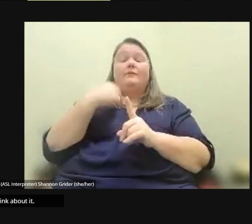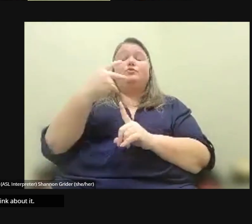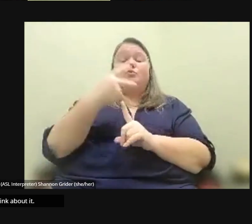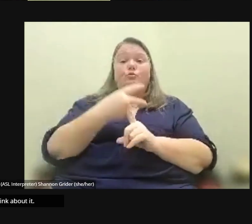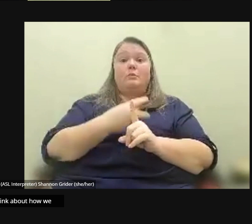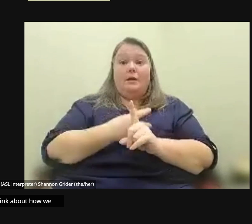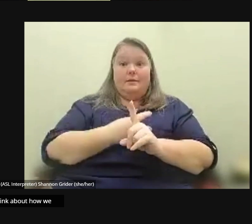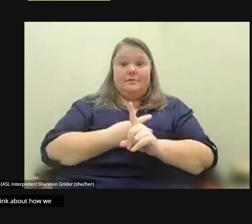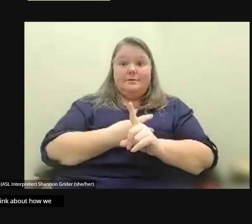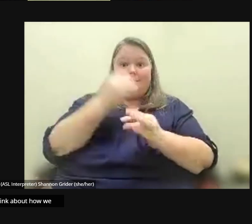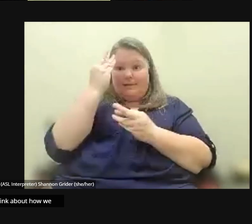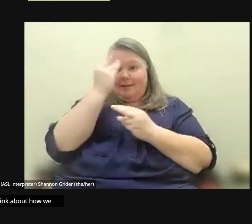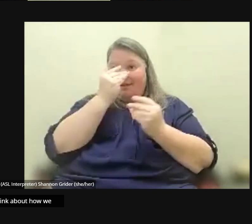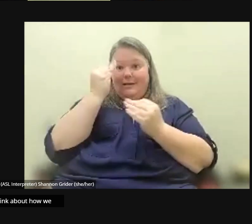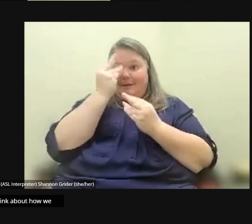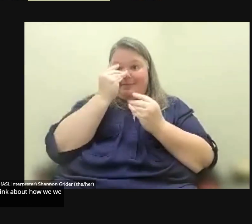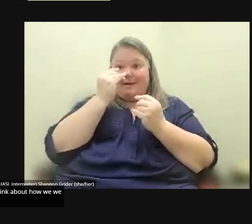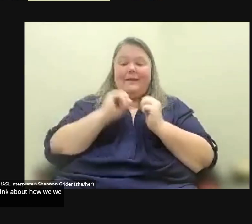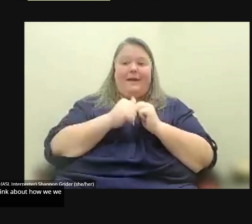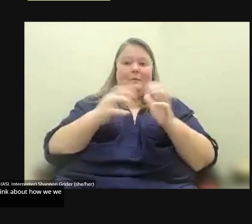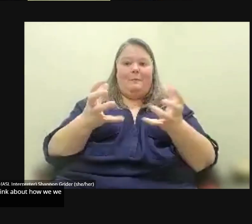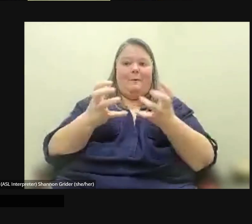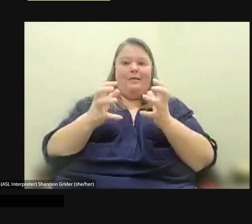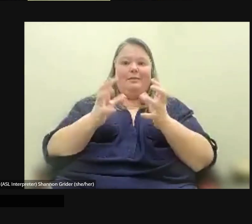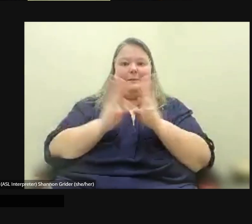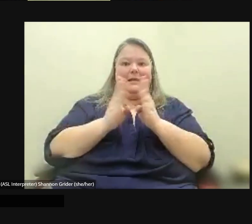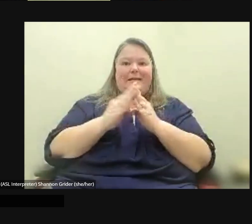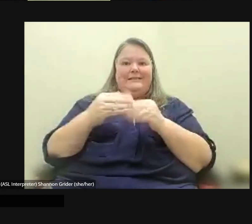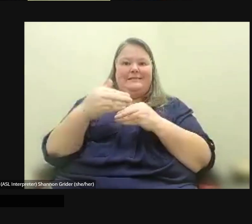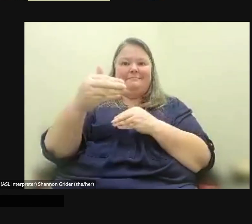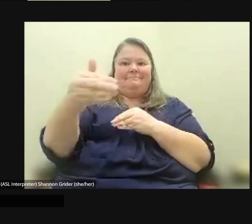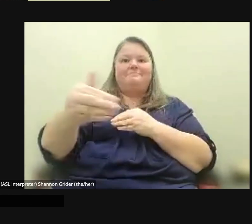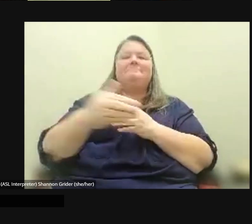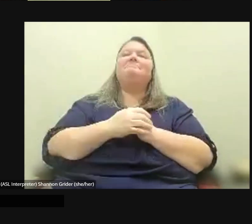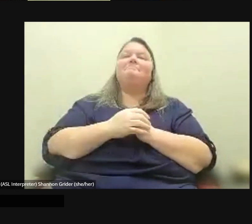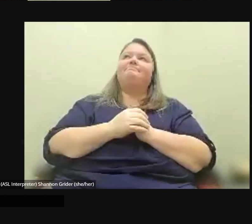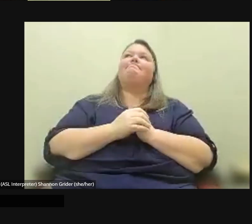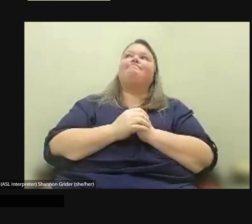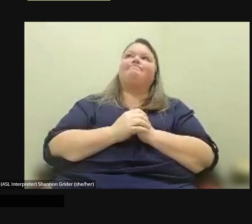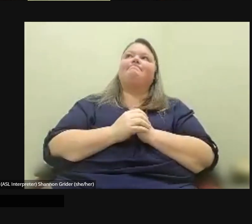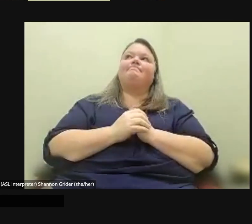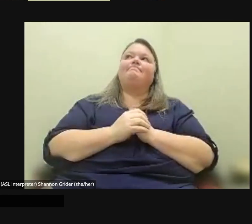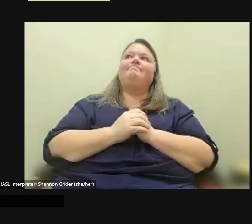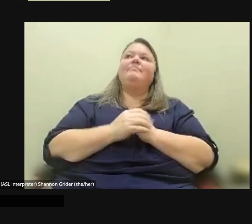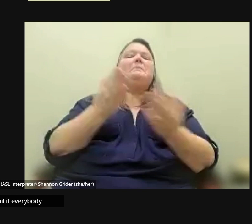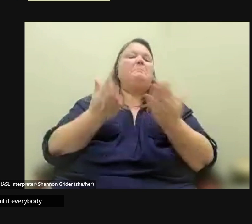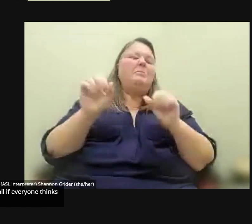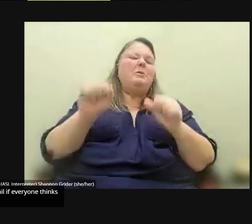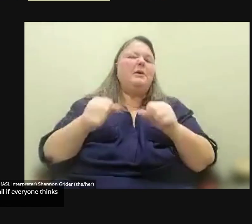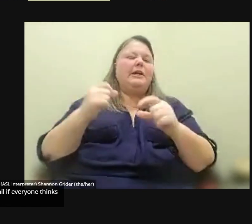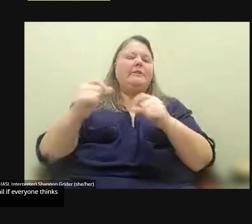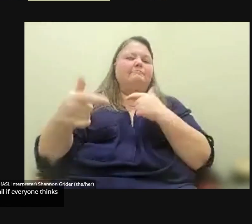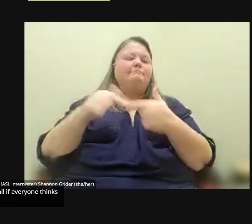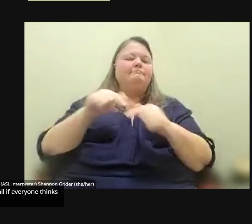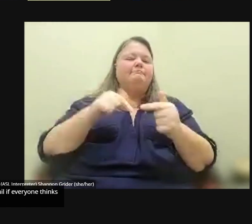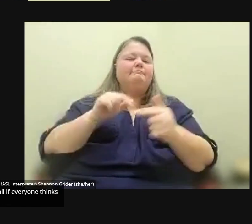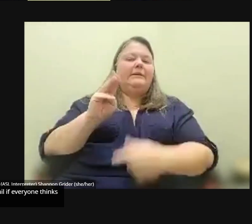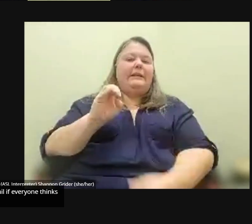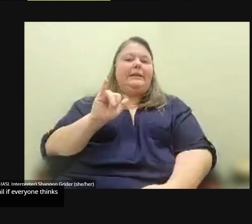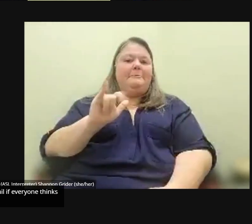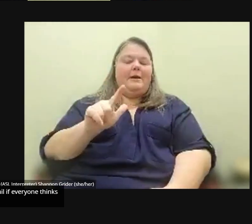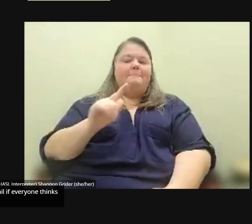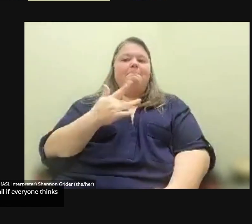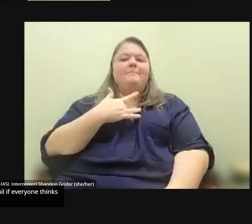to engage. So we'll maybe do that via email if everyone thinks that's appropriate. I prefer to be able to read